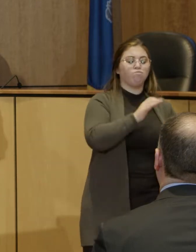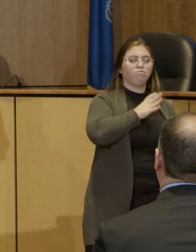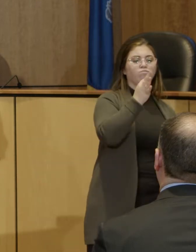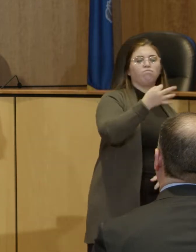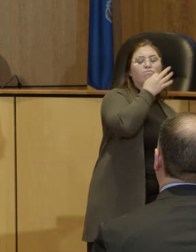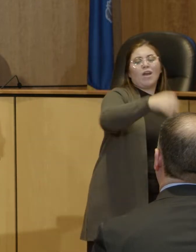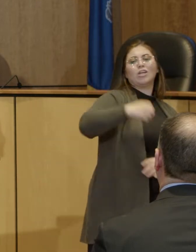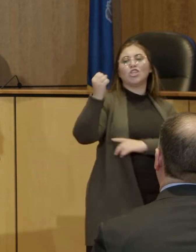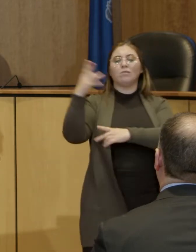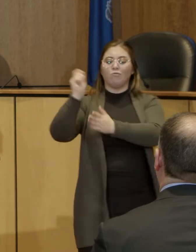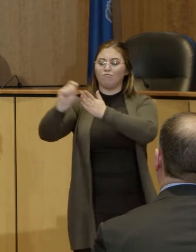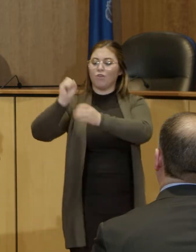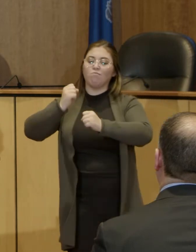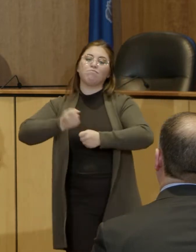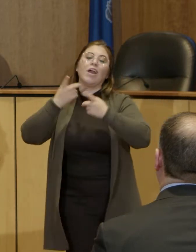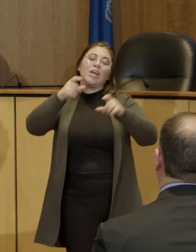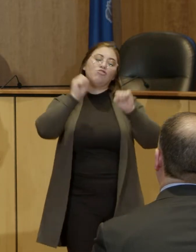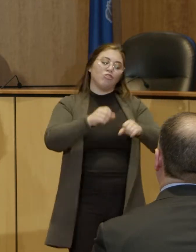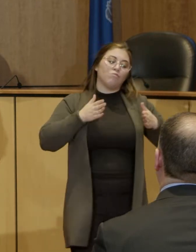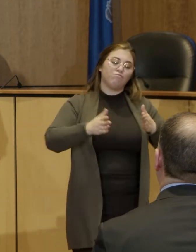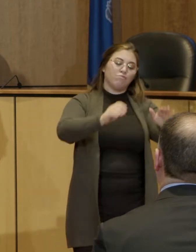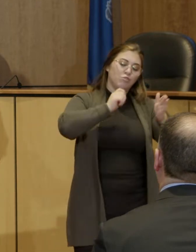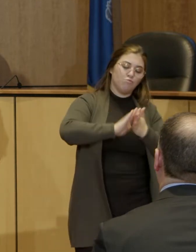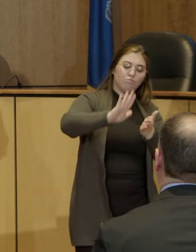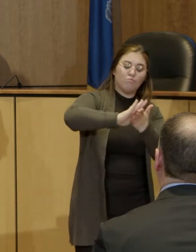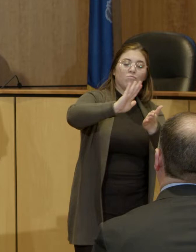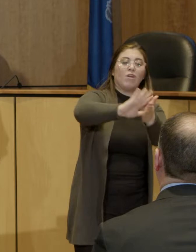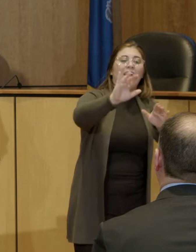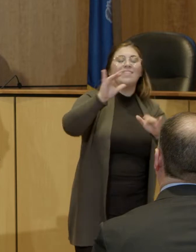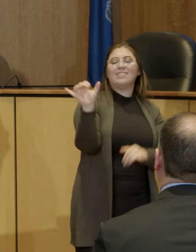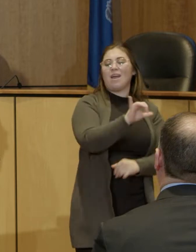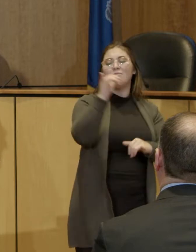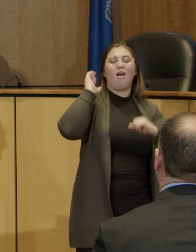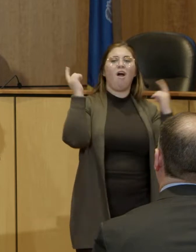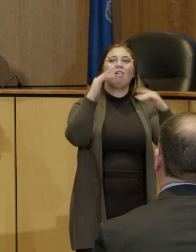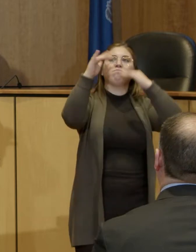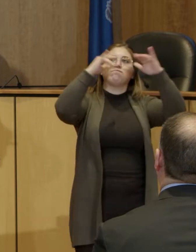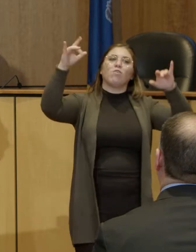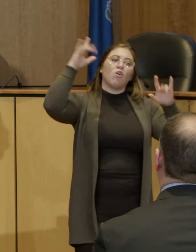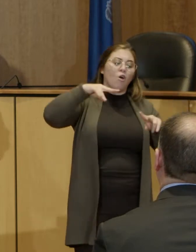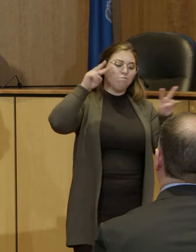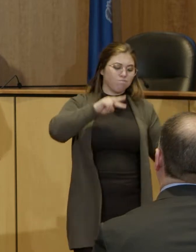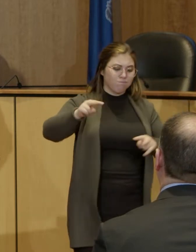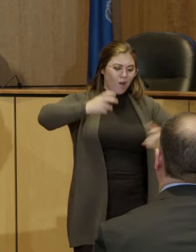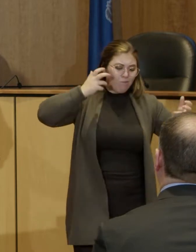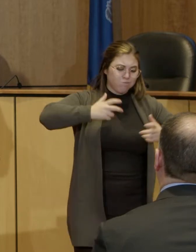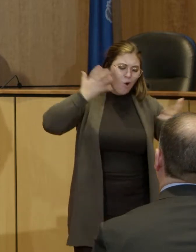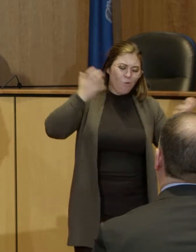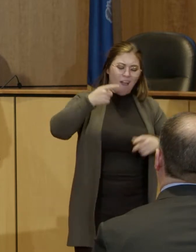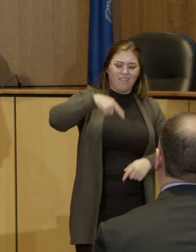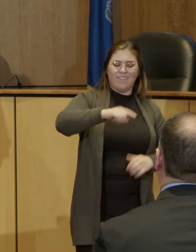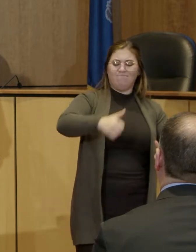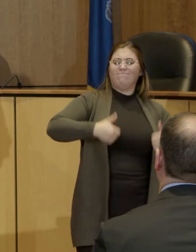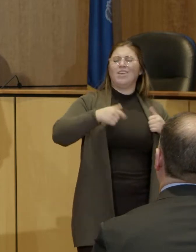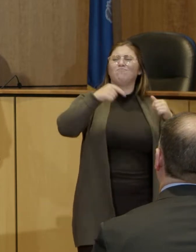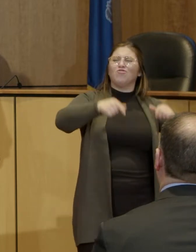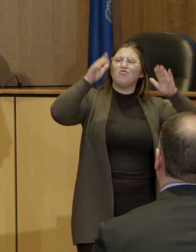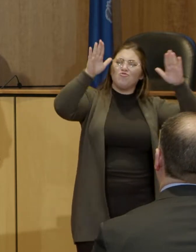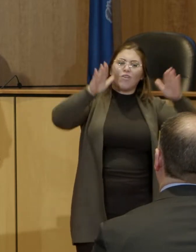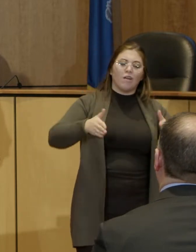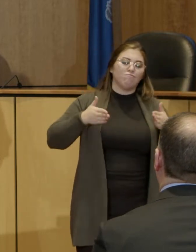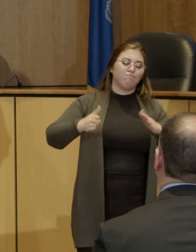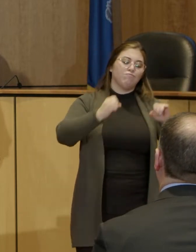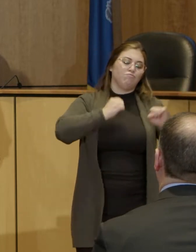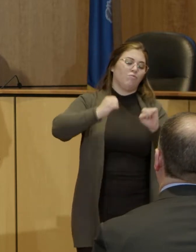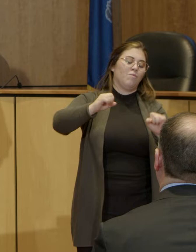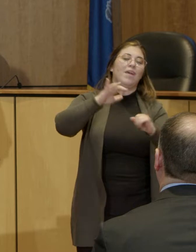Shakespeare wrote poetry. He should sweep streets so well that all the hosts of heaven and earth will pause to say, 'Here lived a great street